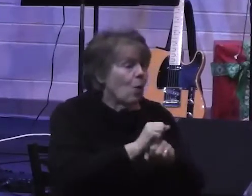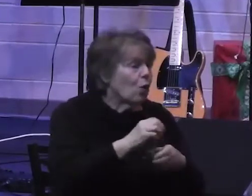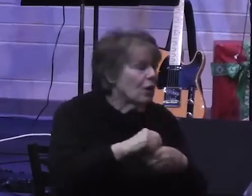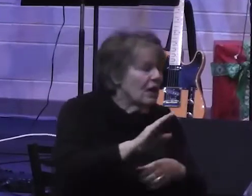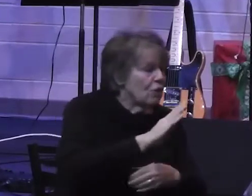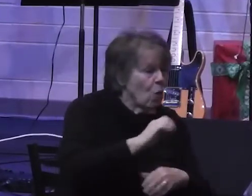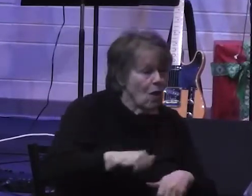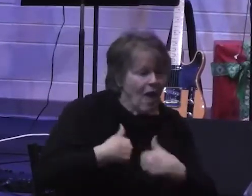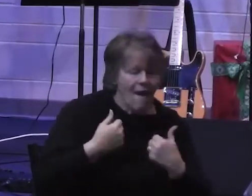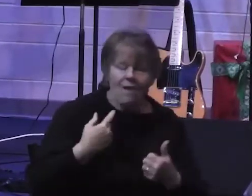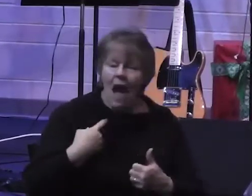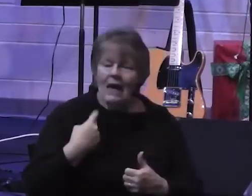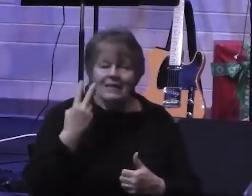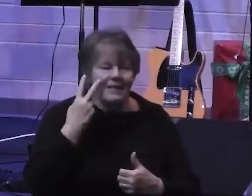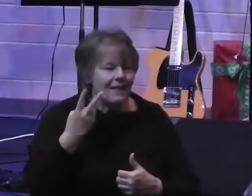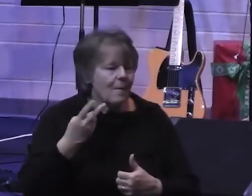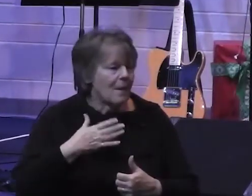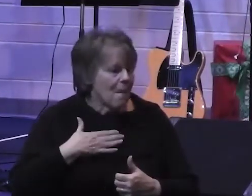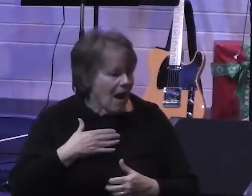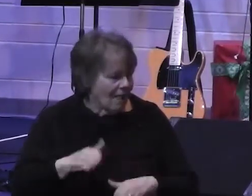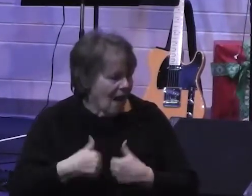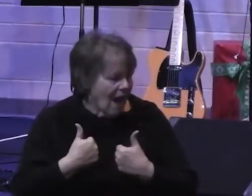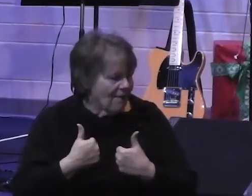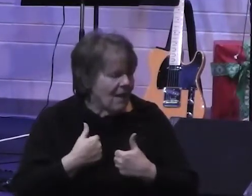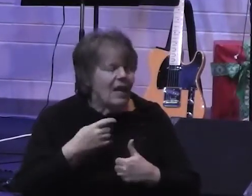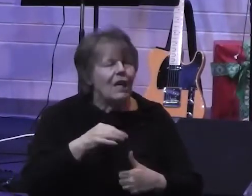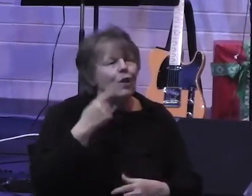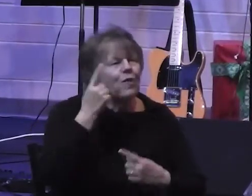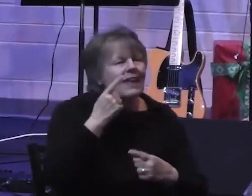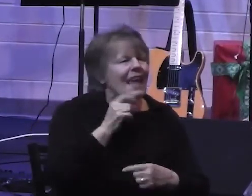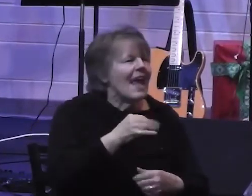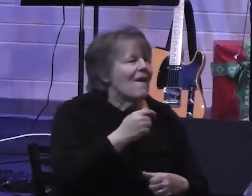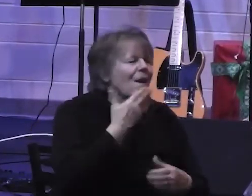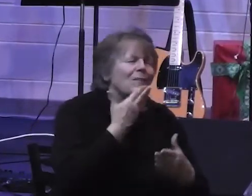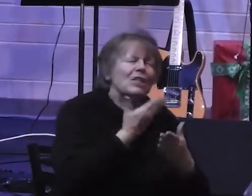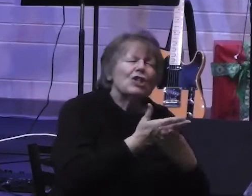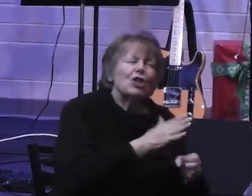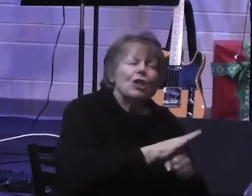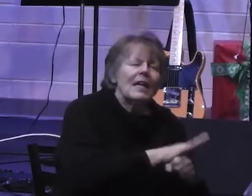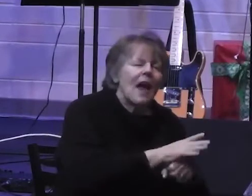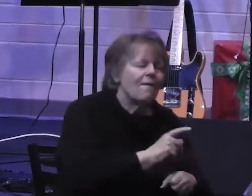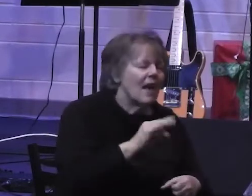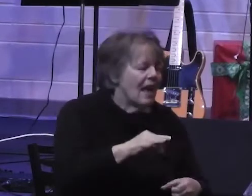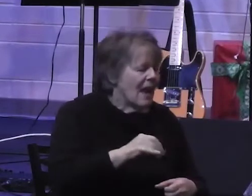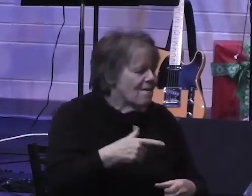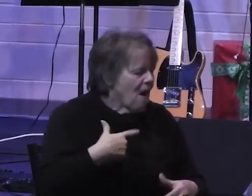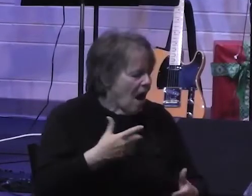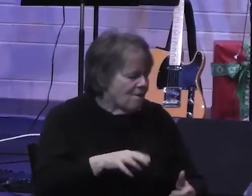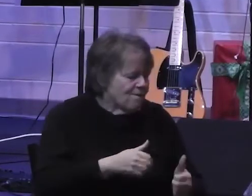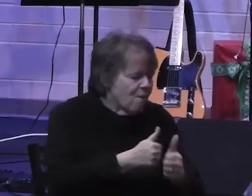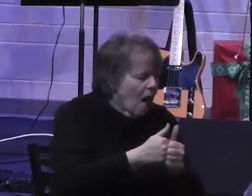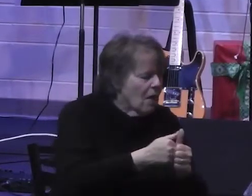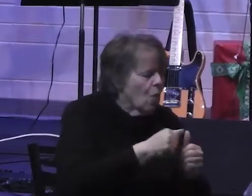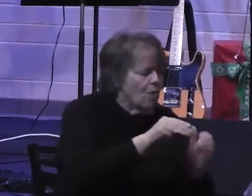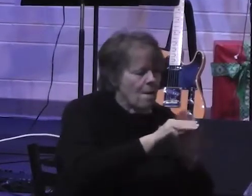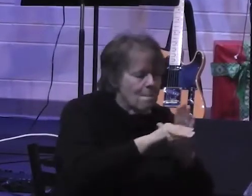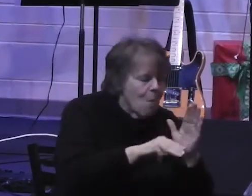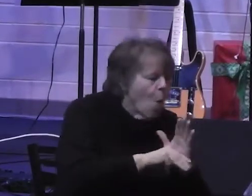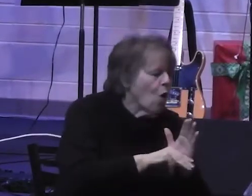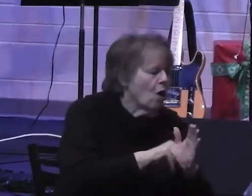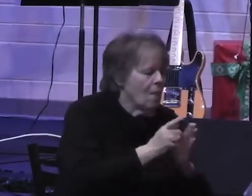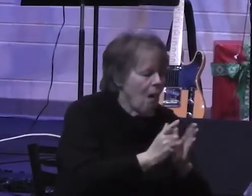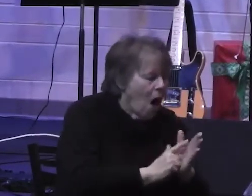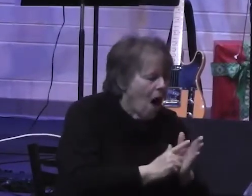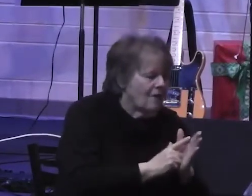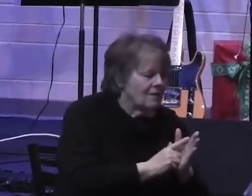in my life. You might think, if I'm just good enough, if I just live by the law of moralism, then maybe everything will